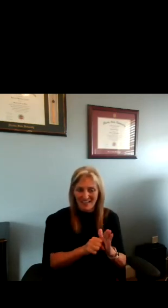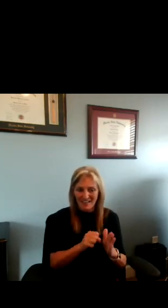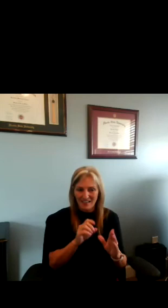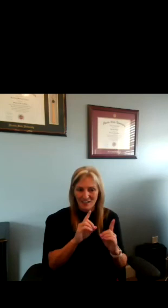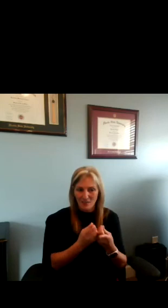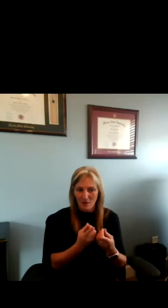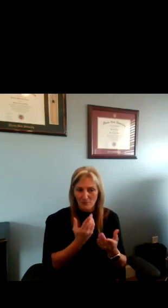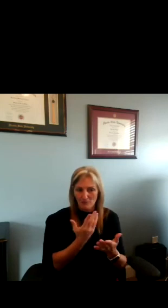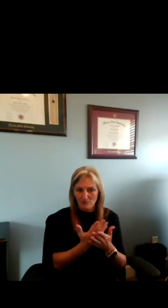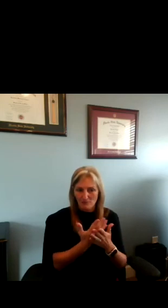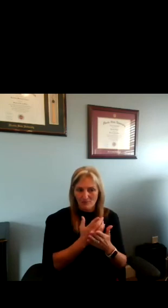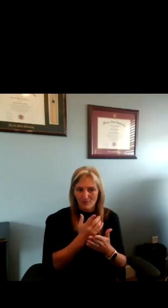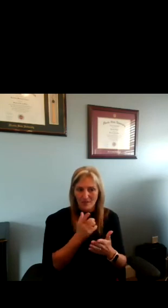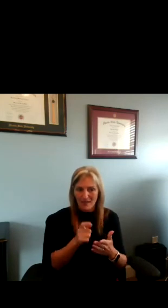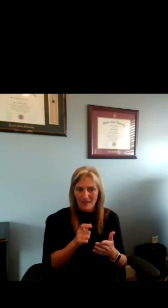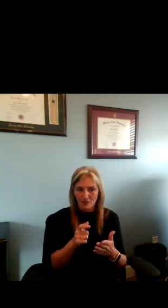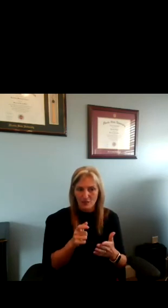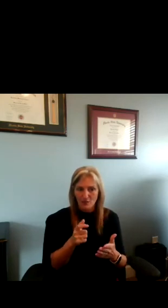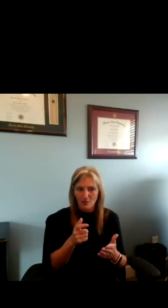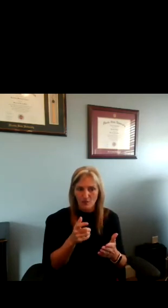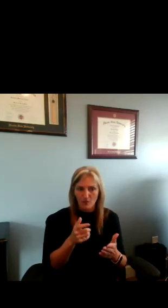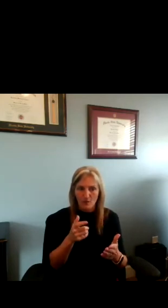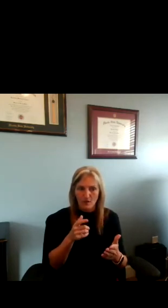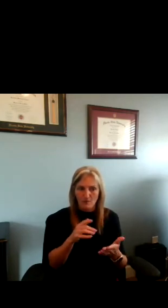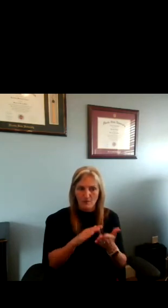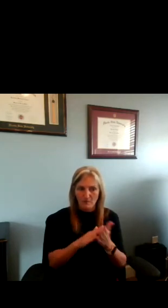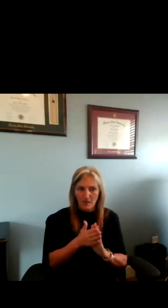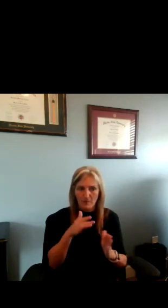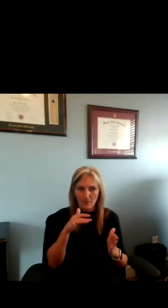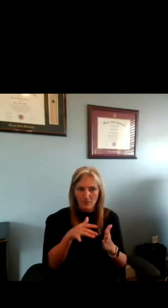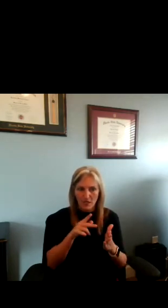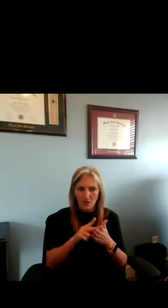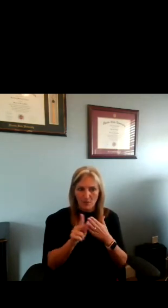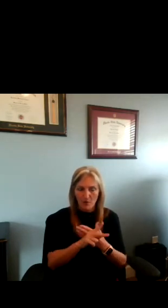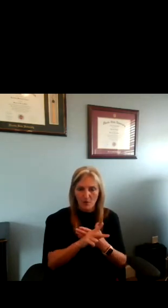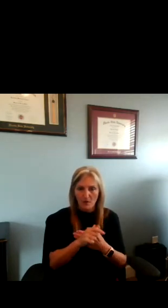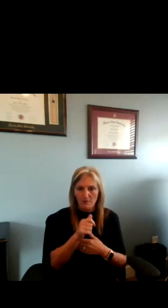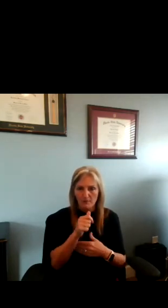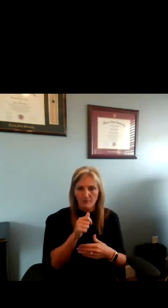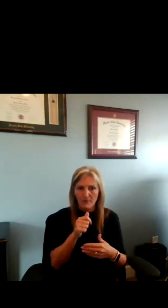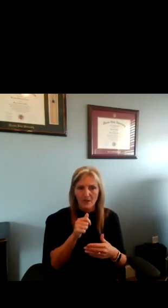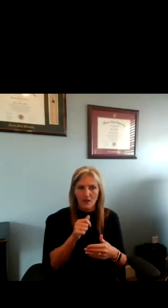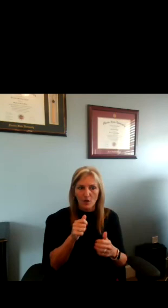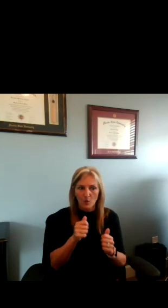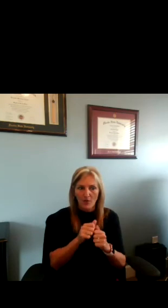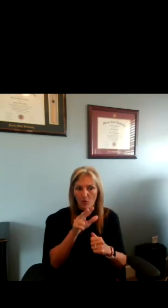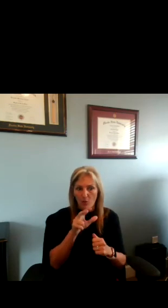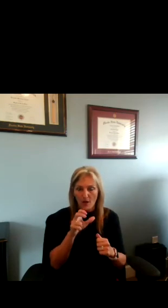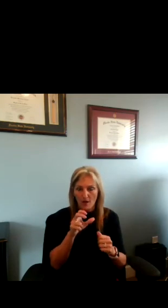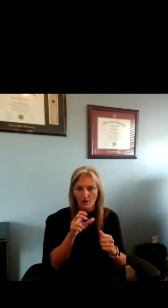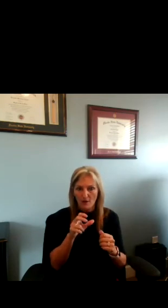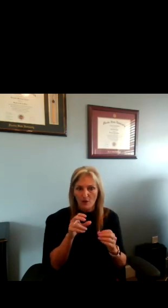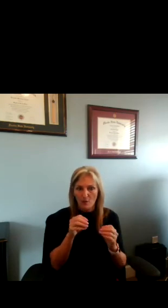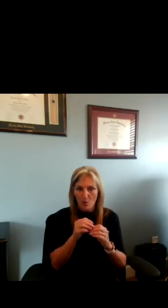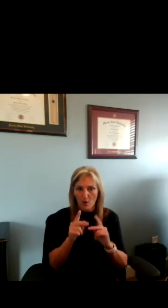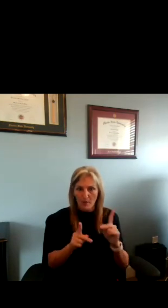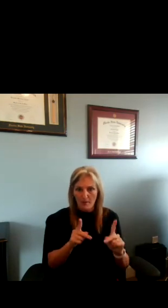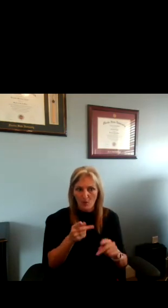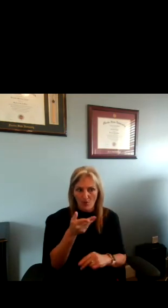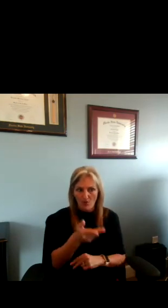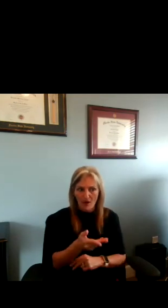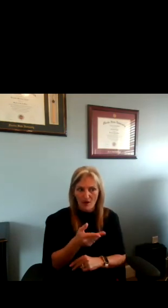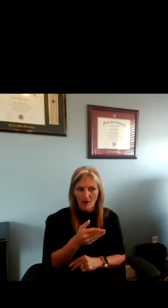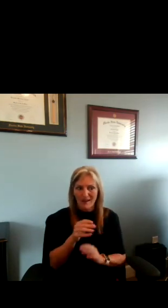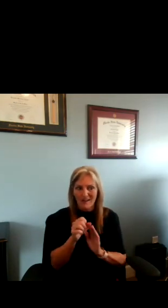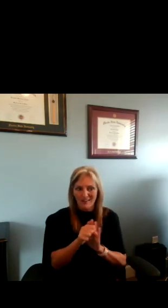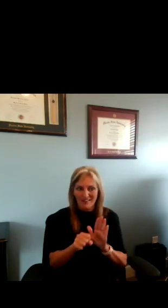pilot facility, a public institution, not a private prison, with a capacity of 300 or more, and the state DOC had to